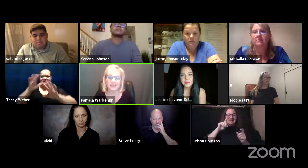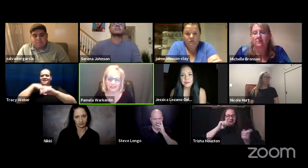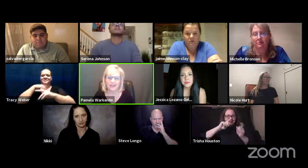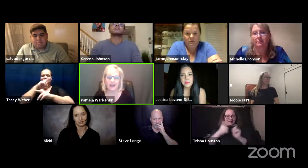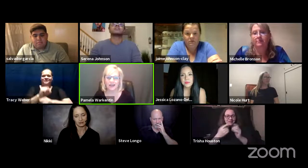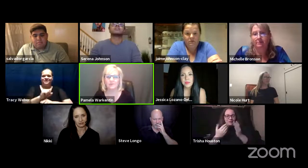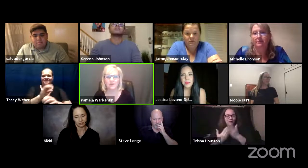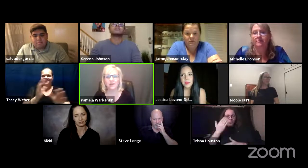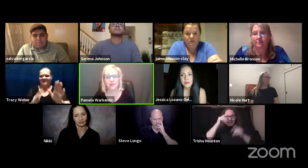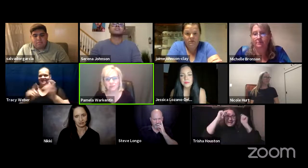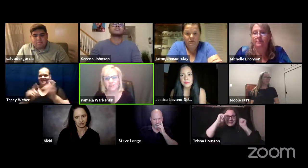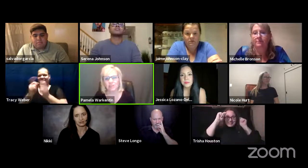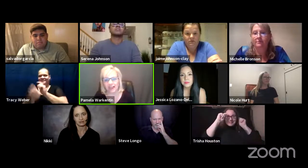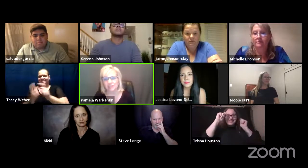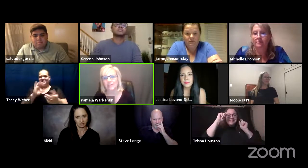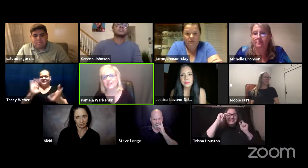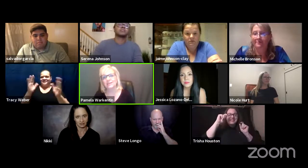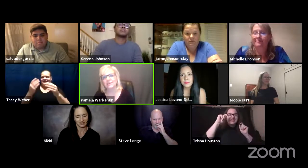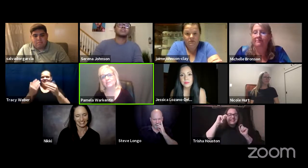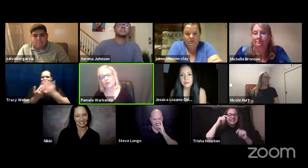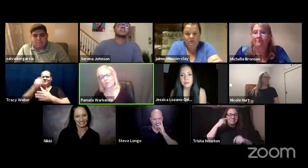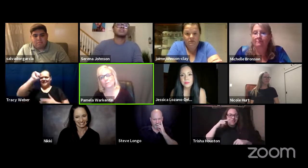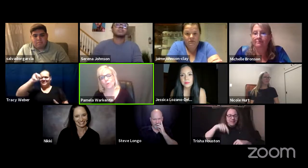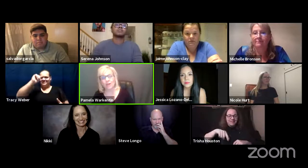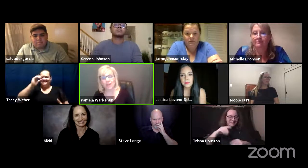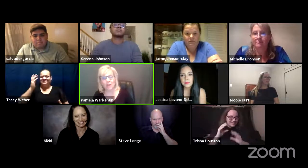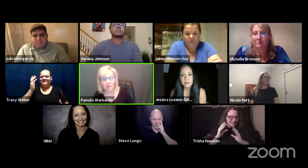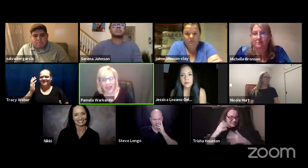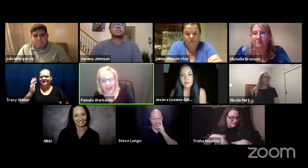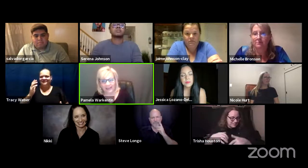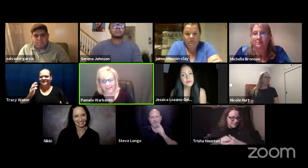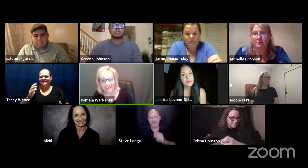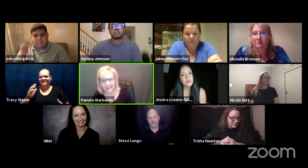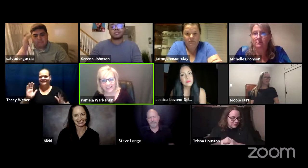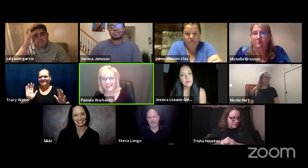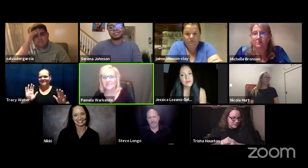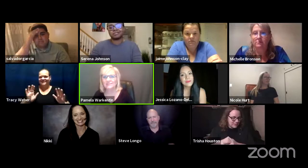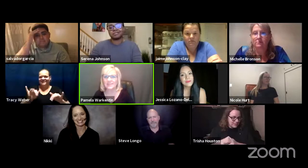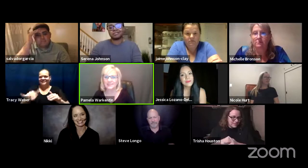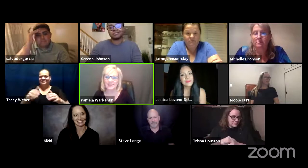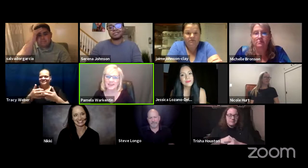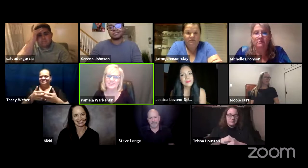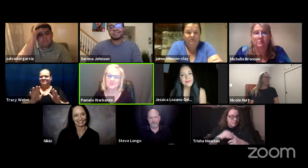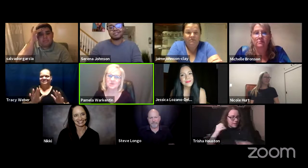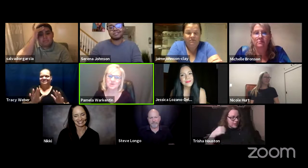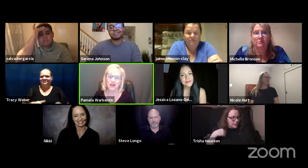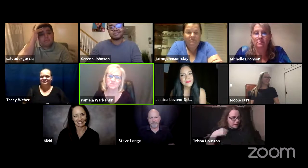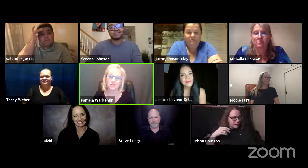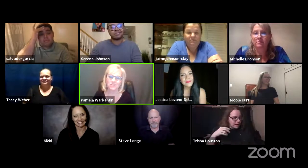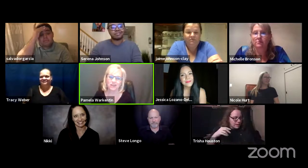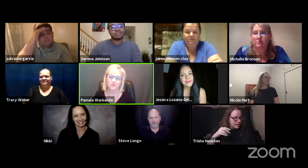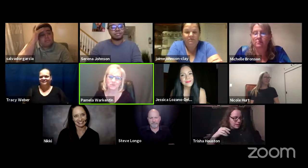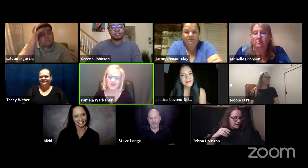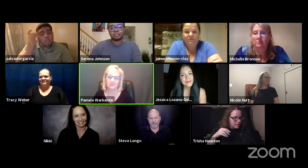specificities can be a little bit challenging. So I'm wearing a new hat for this meeting, so I appreciate your